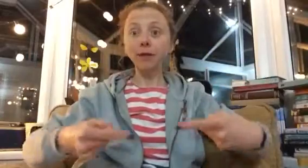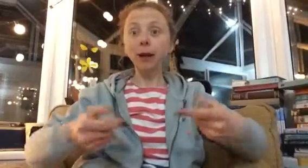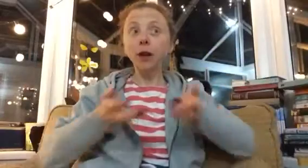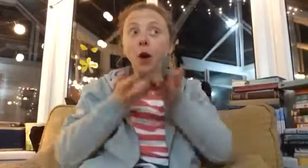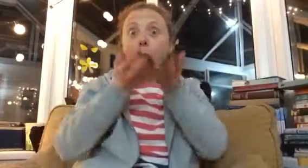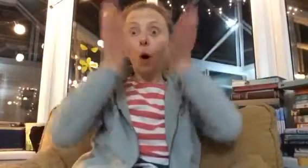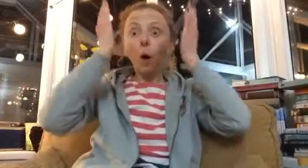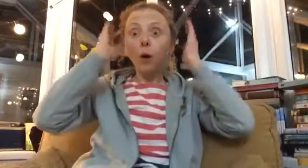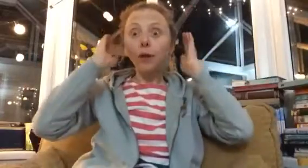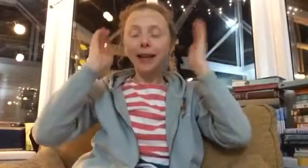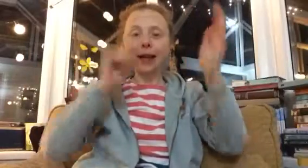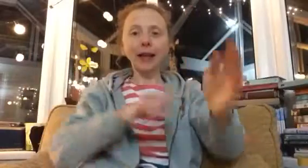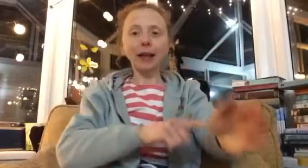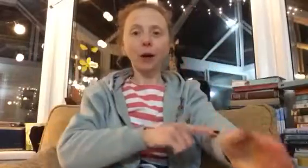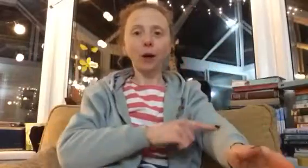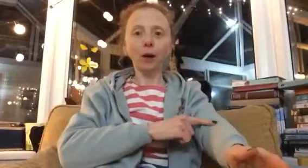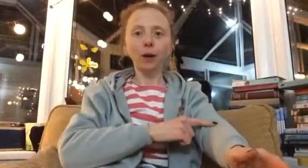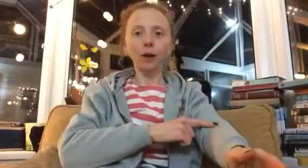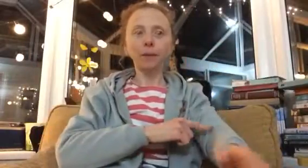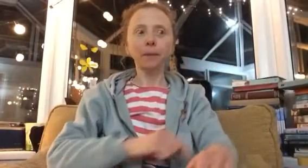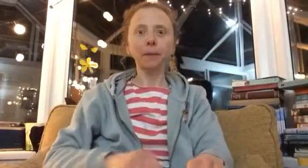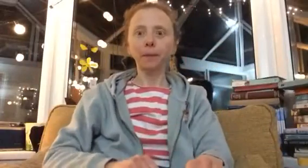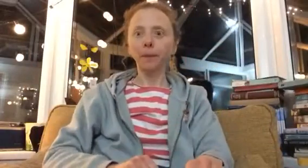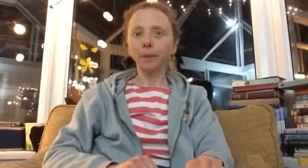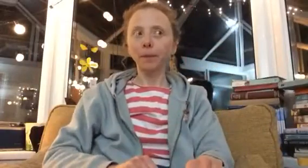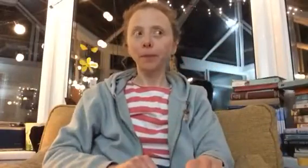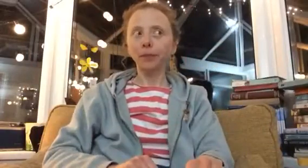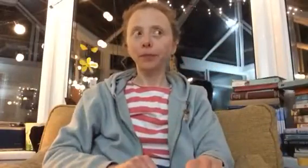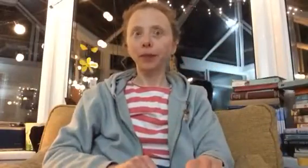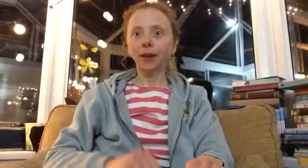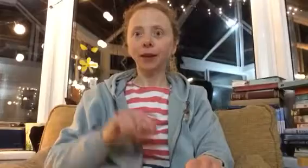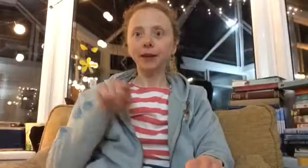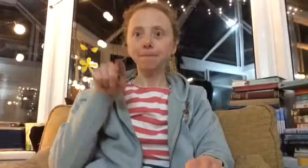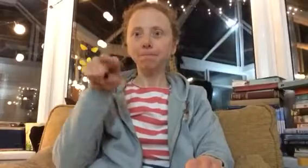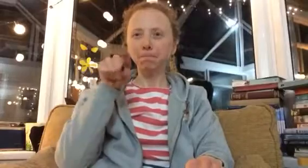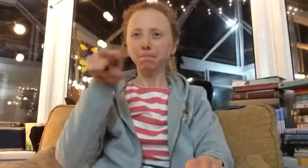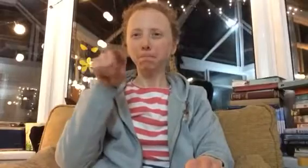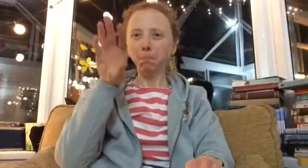round all day long. Now get ready to beep your